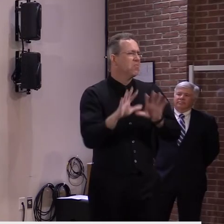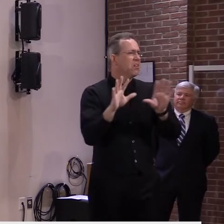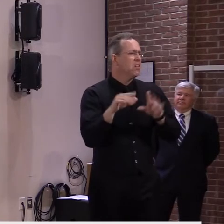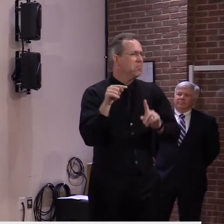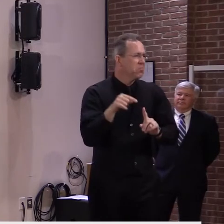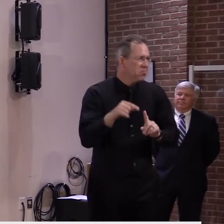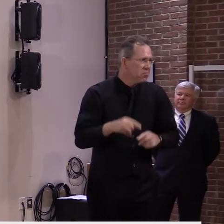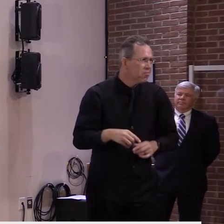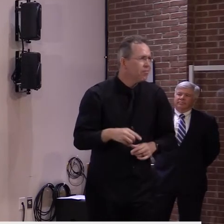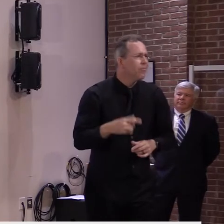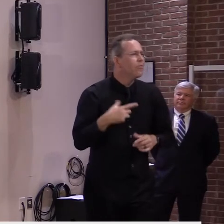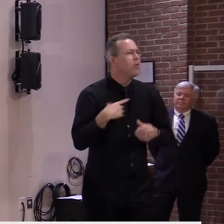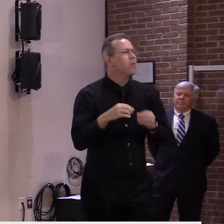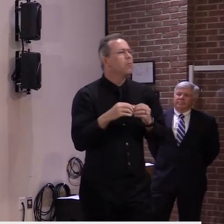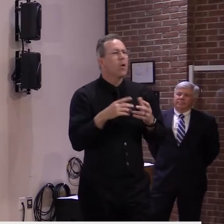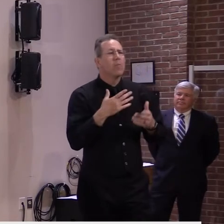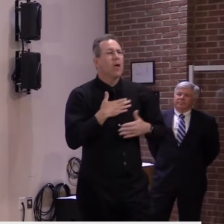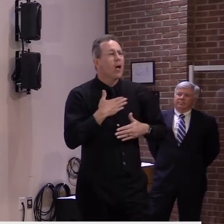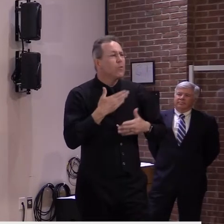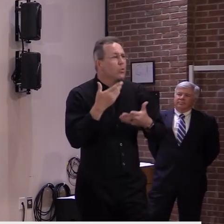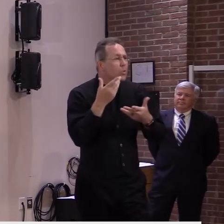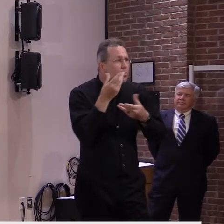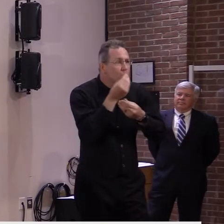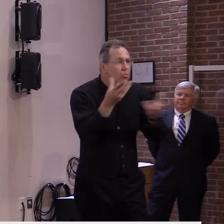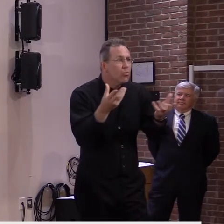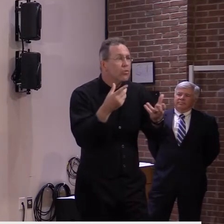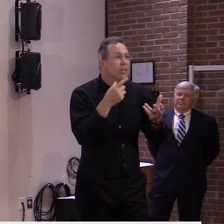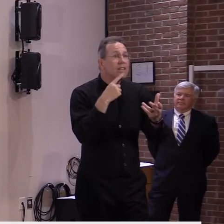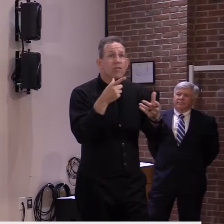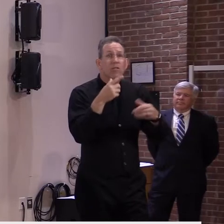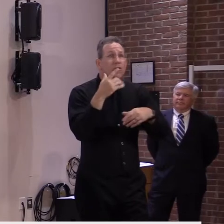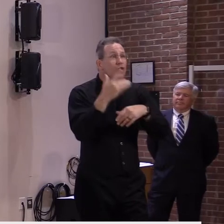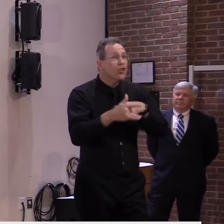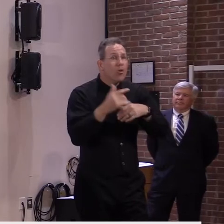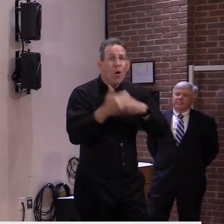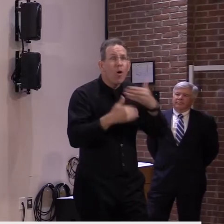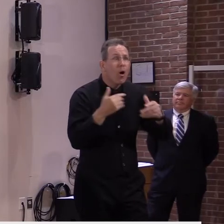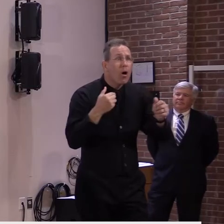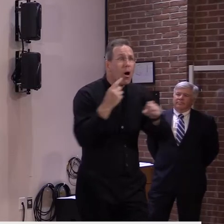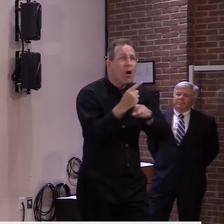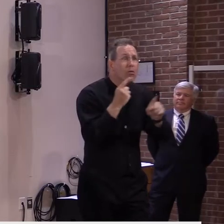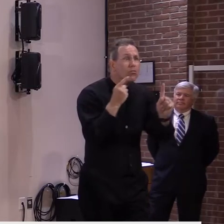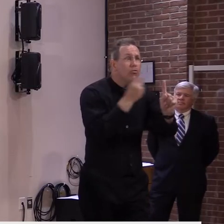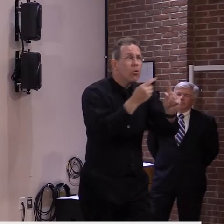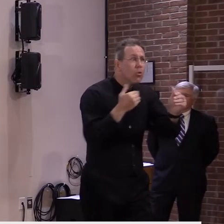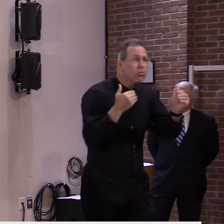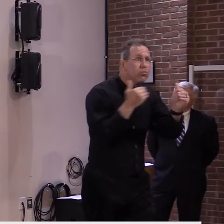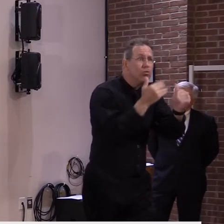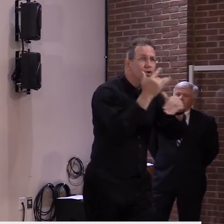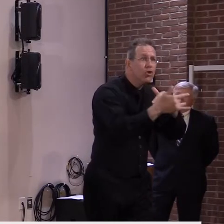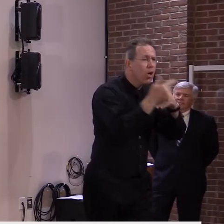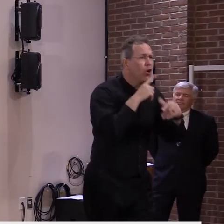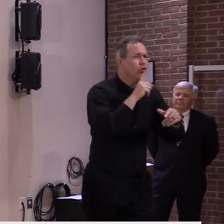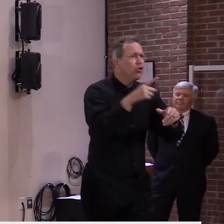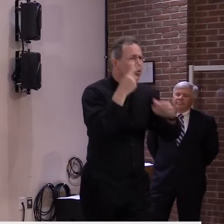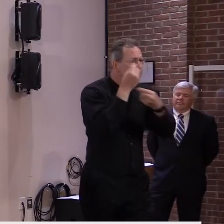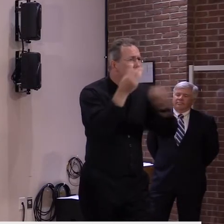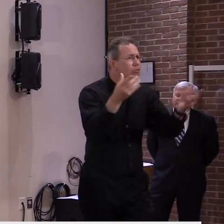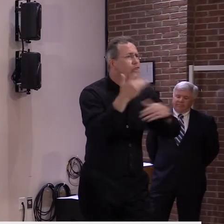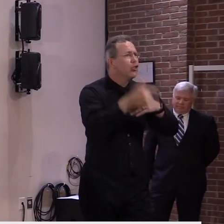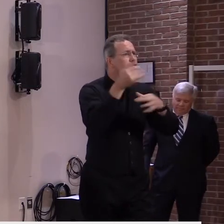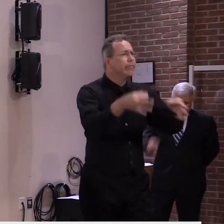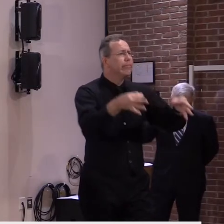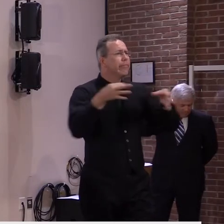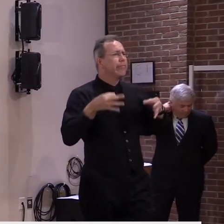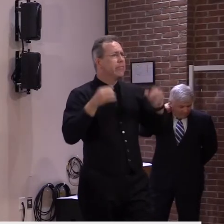in mind and we can agree on, if we could open up a couple of weeks early. That would be fine with me. That would be a good